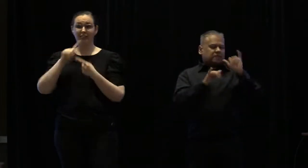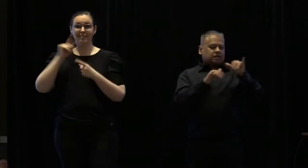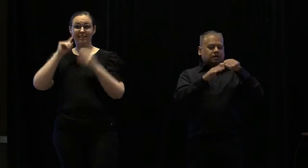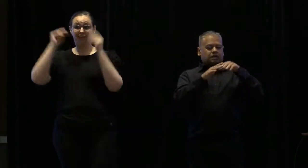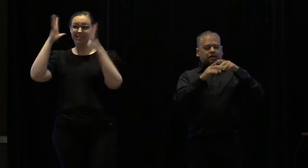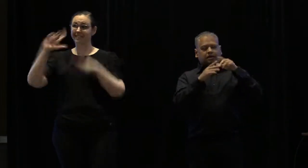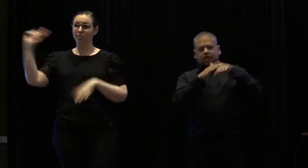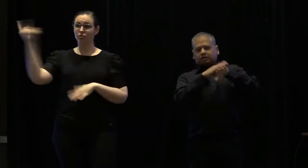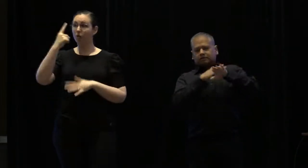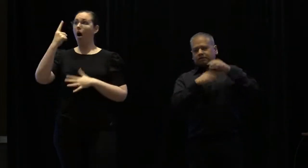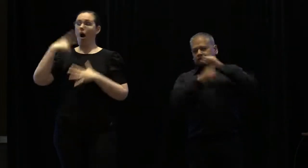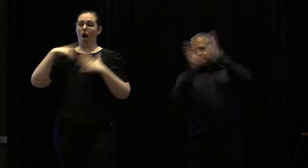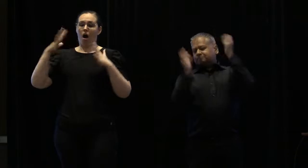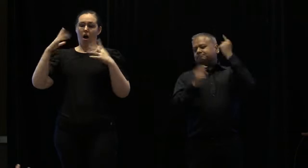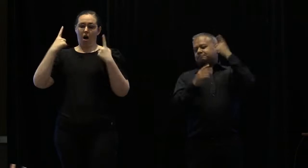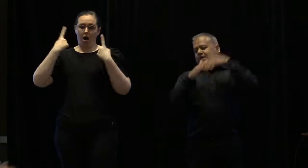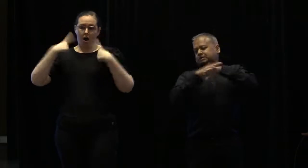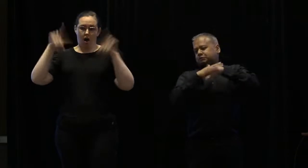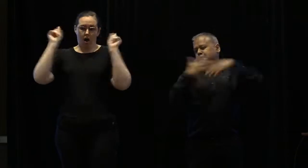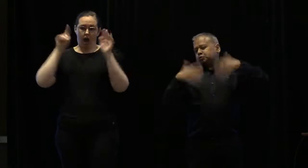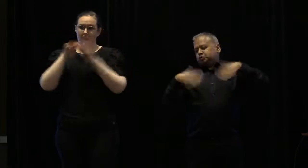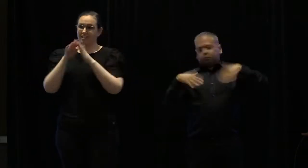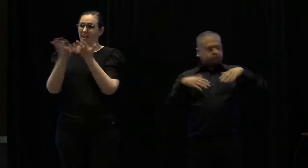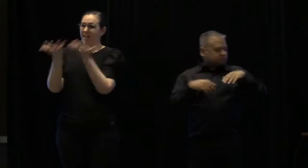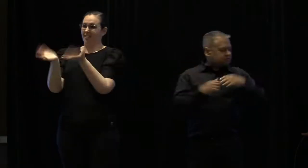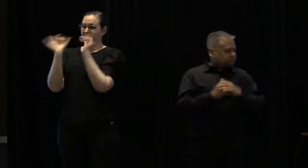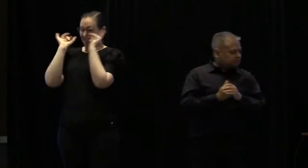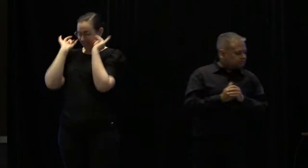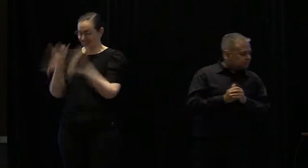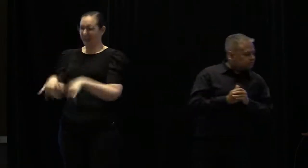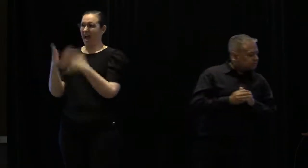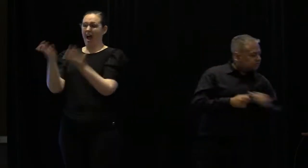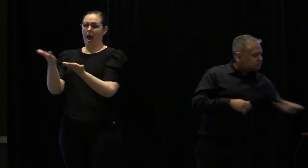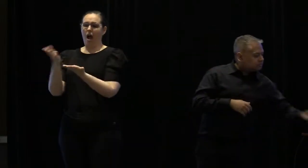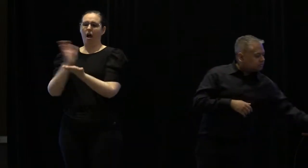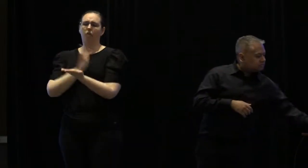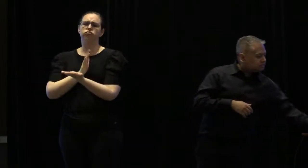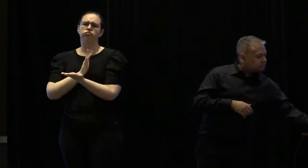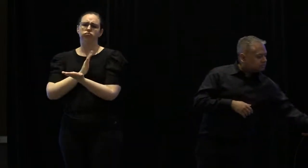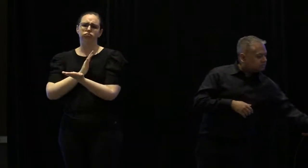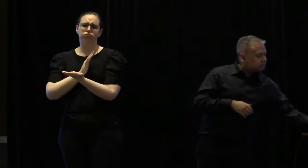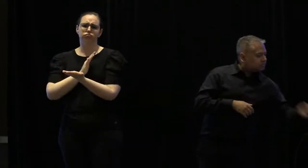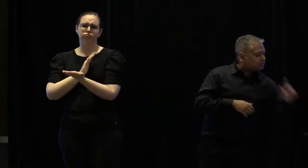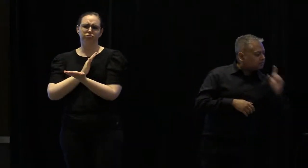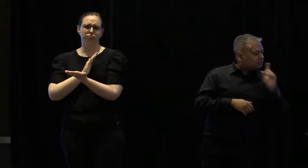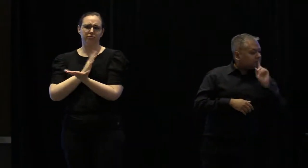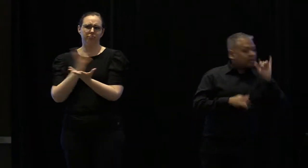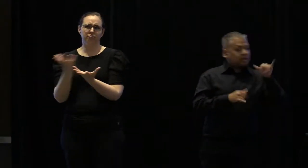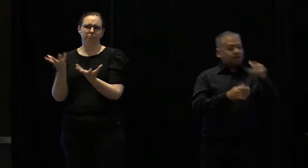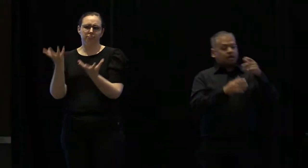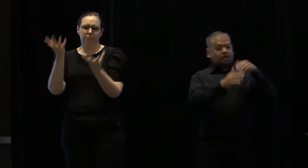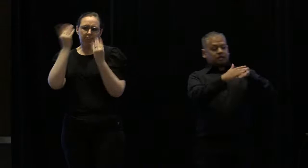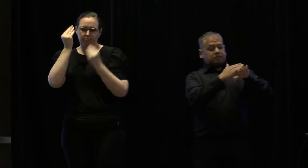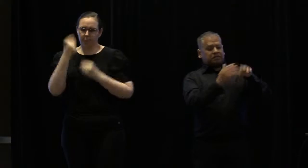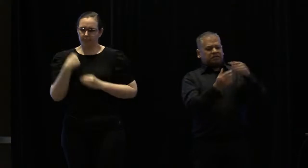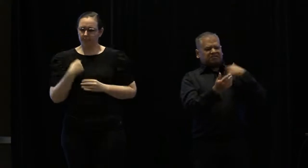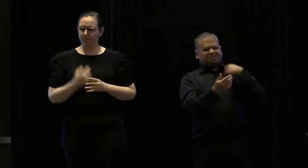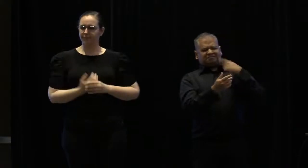It was a much better experience for me having accessibility and understanding what that looks like in BC.